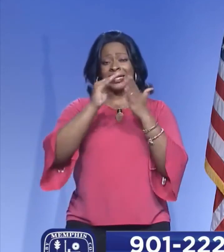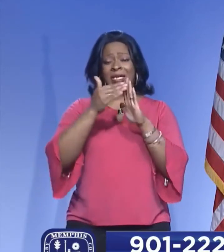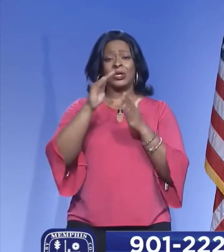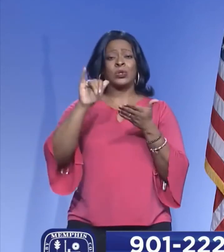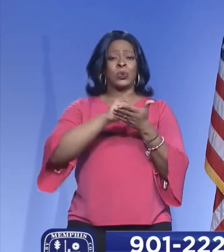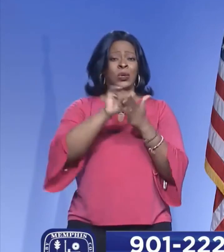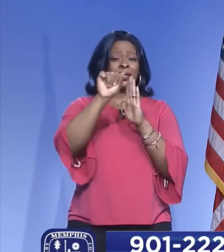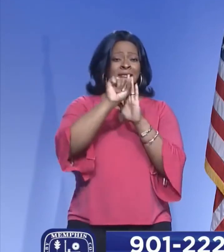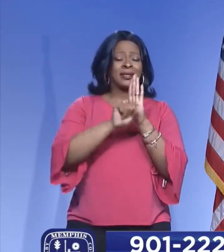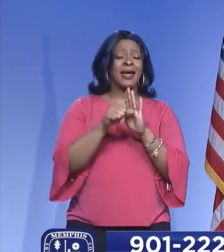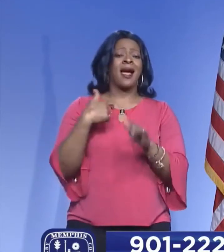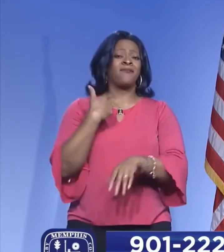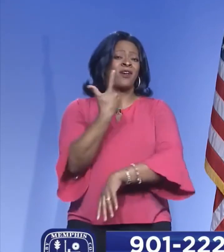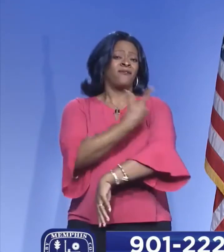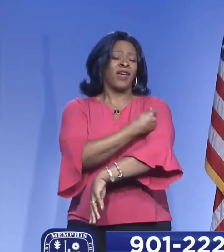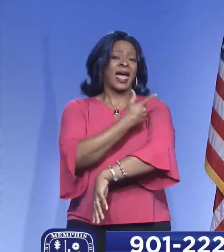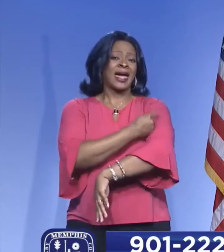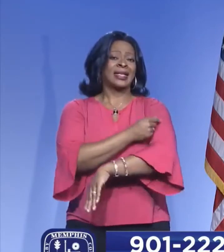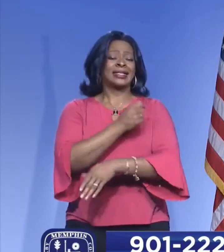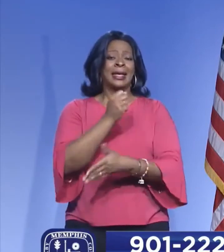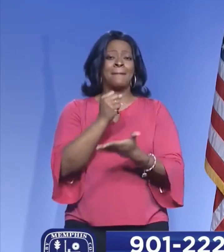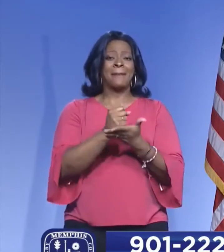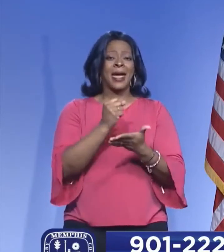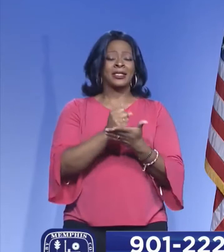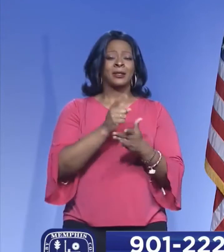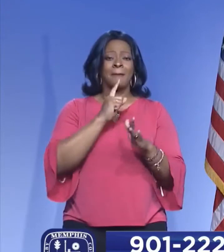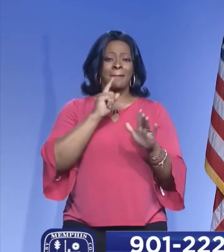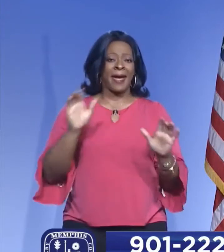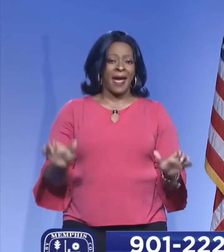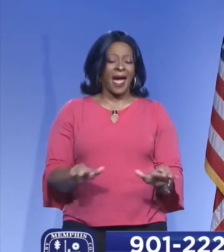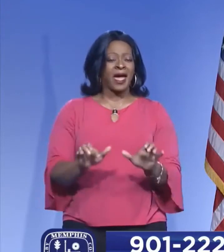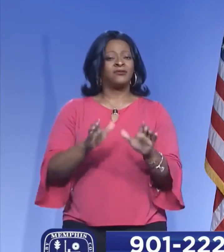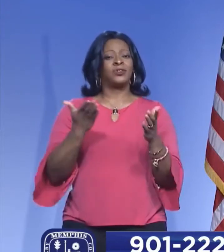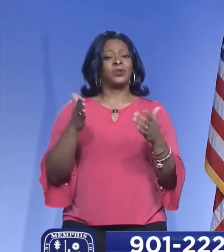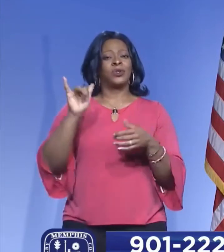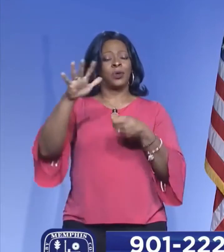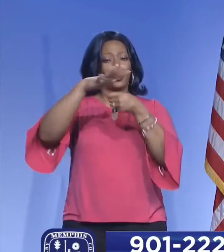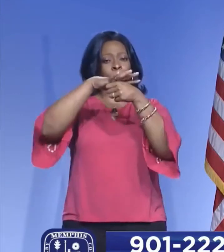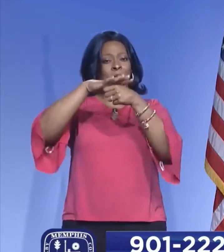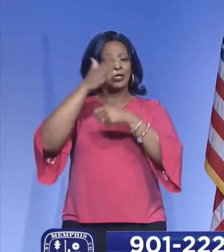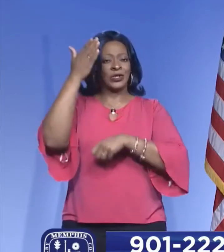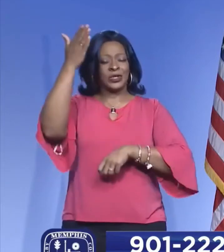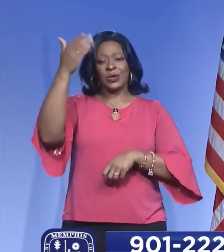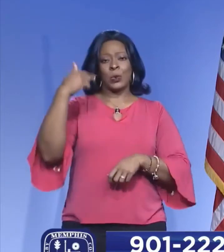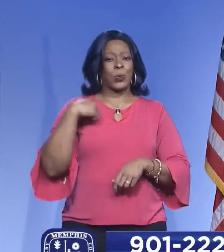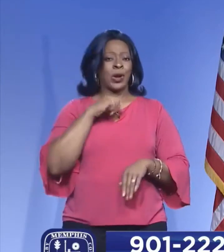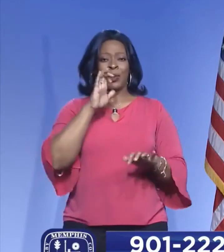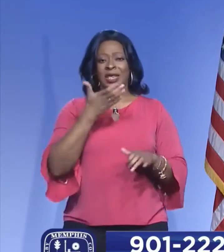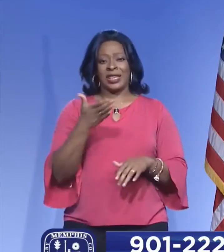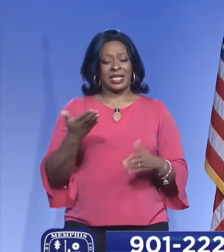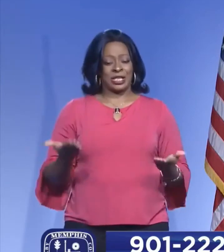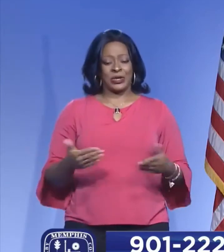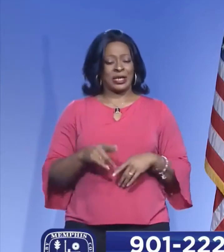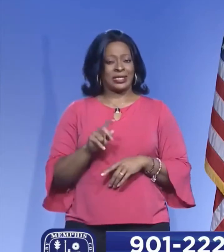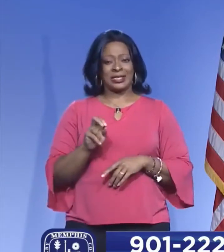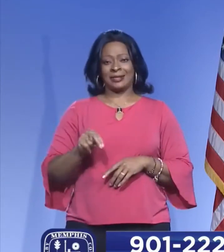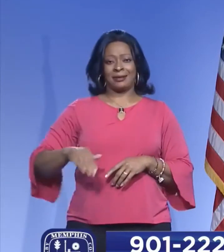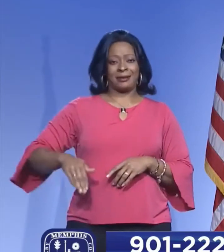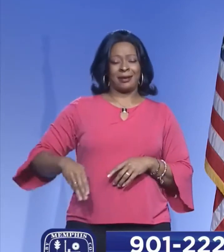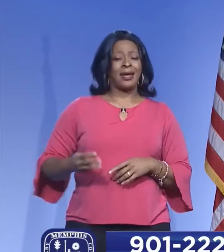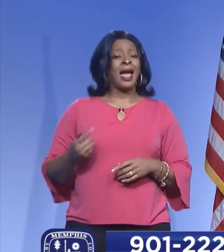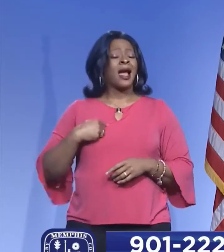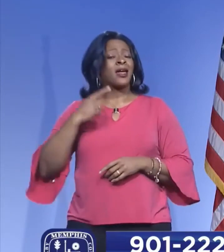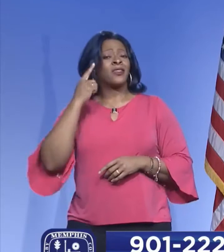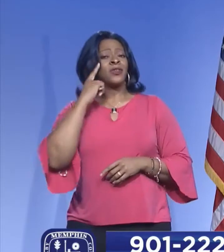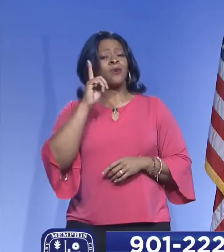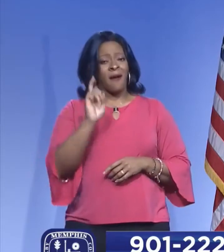they have a vaccine passport. That's an active thing that they're doing in that locale. we're not doing things like that in Tennessee. I think you